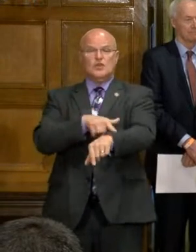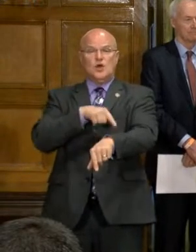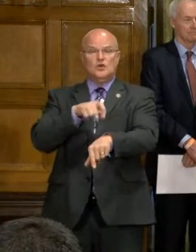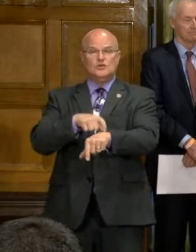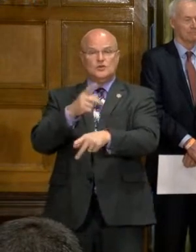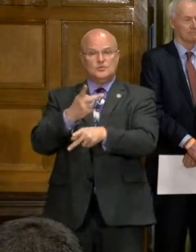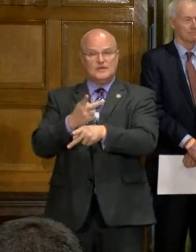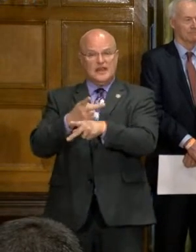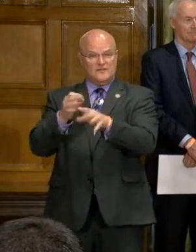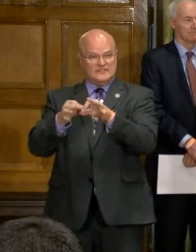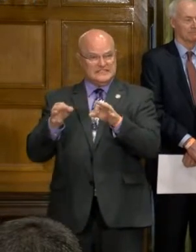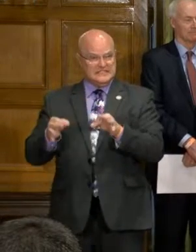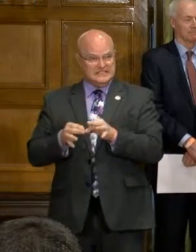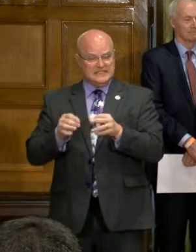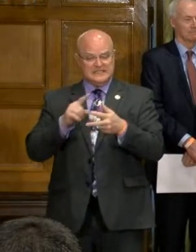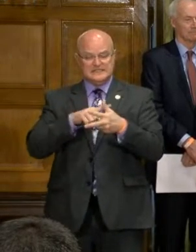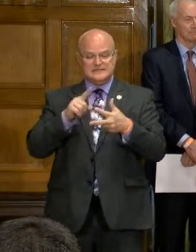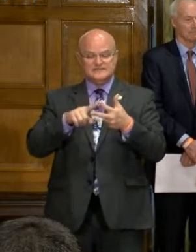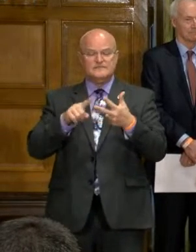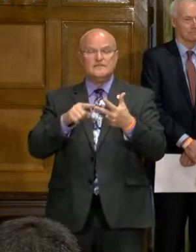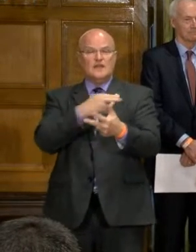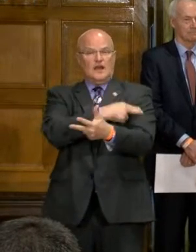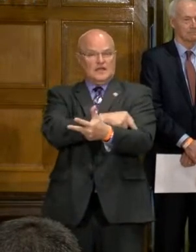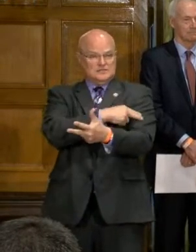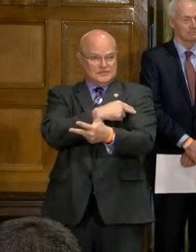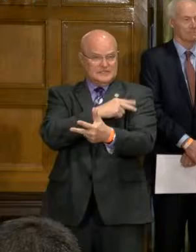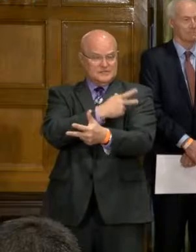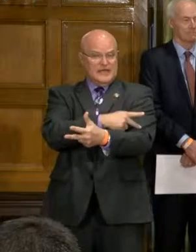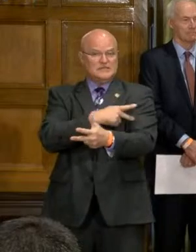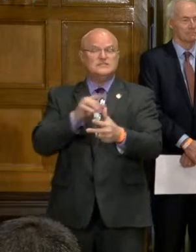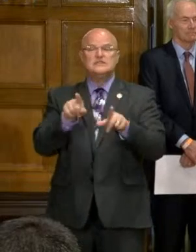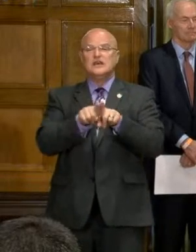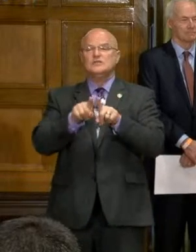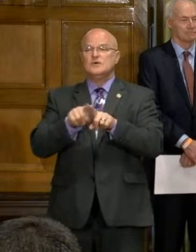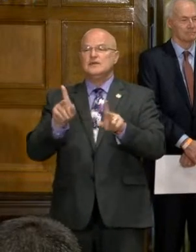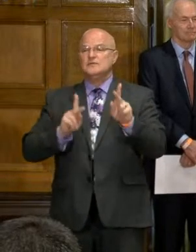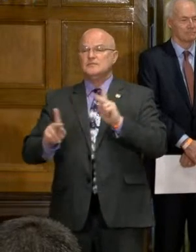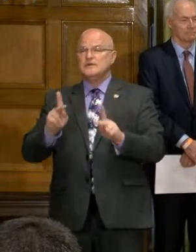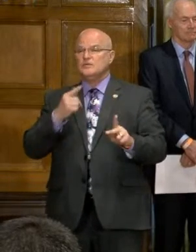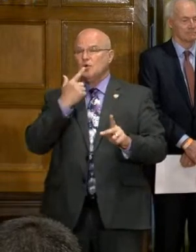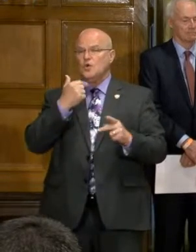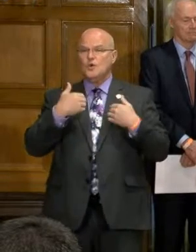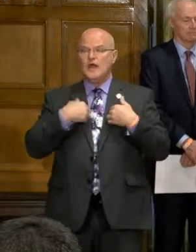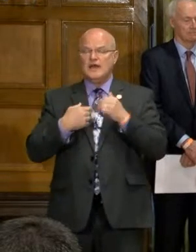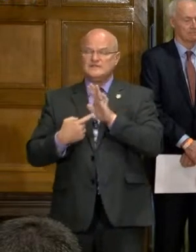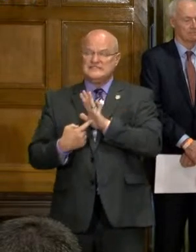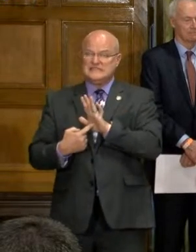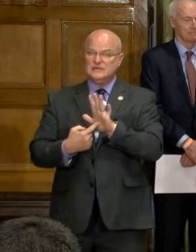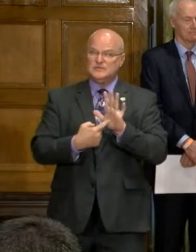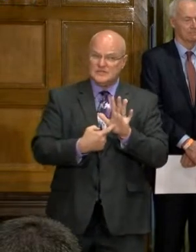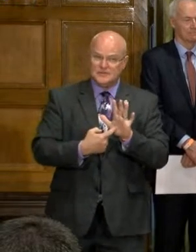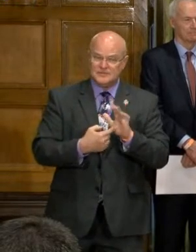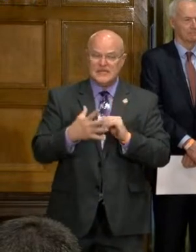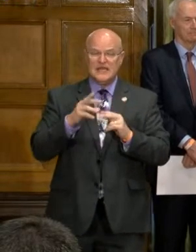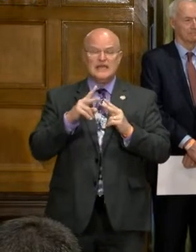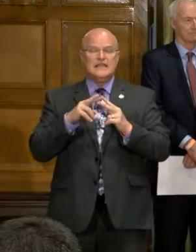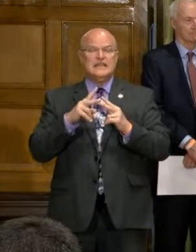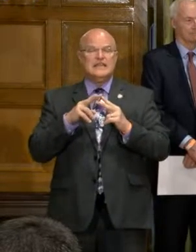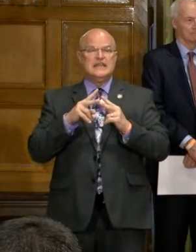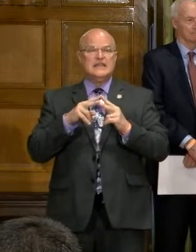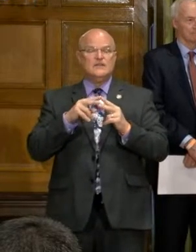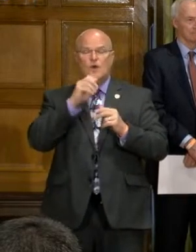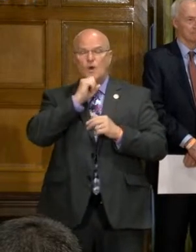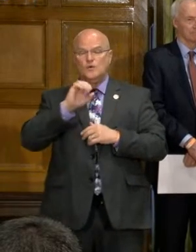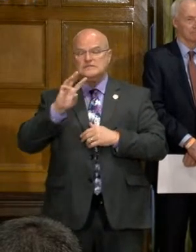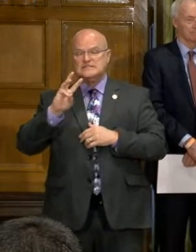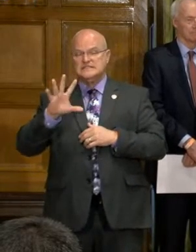care facilities, and hospitalized patients, as well as those who have symptoms and are either